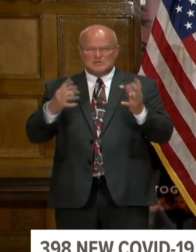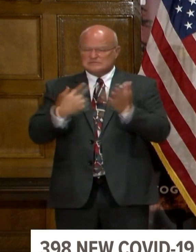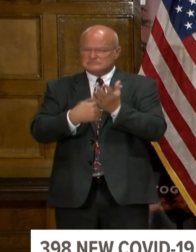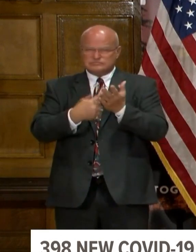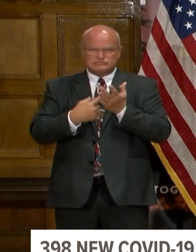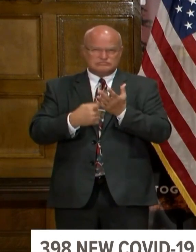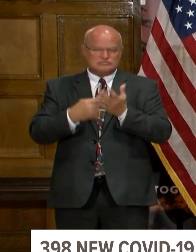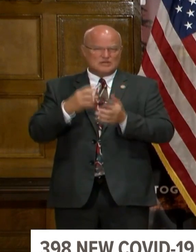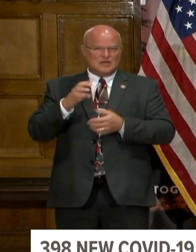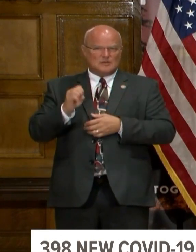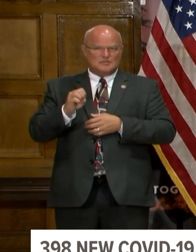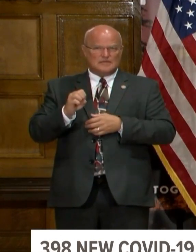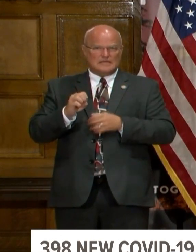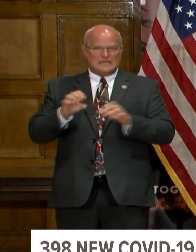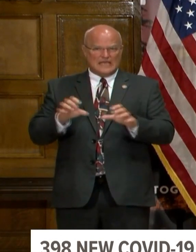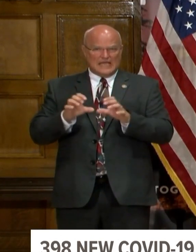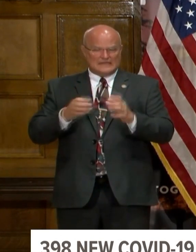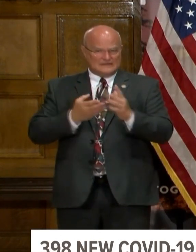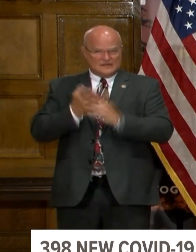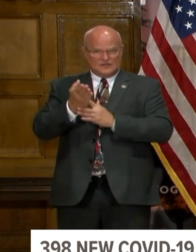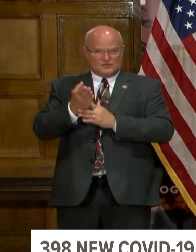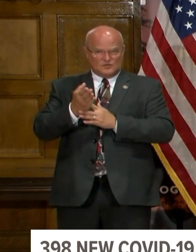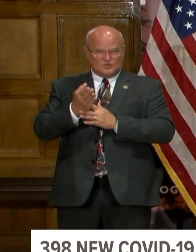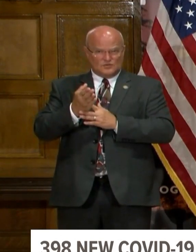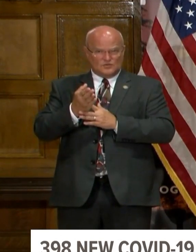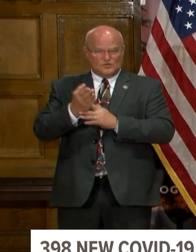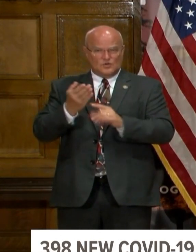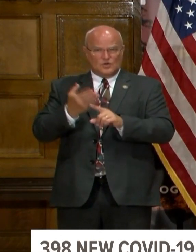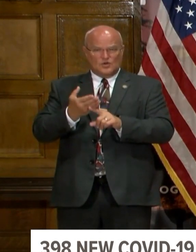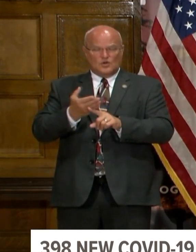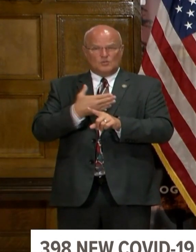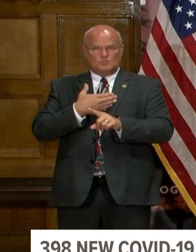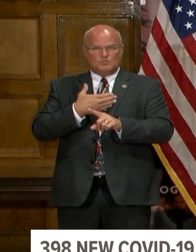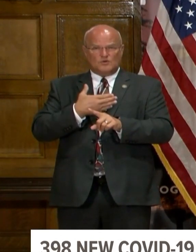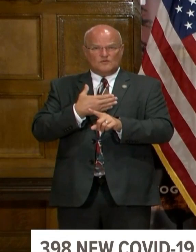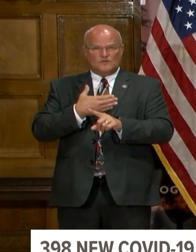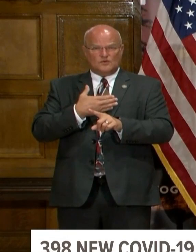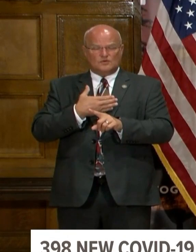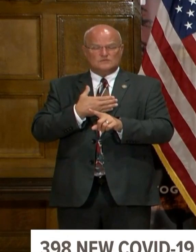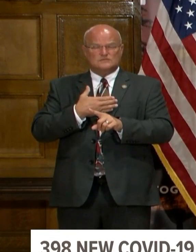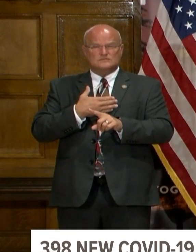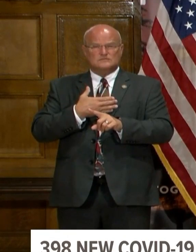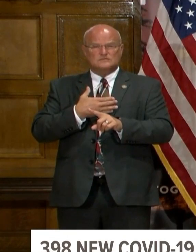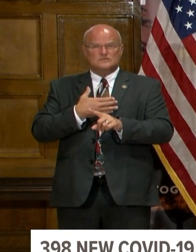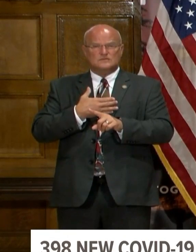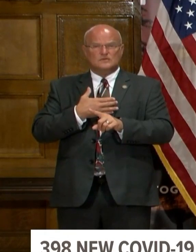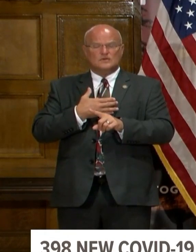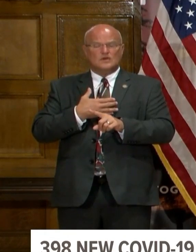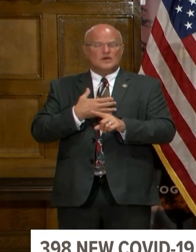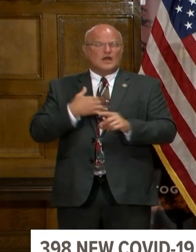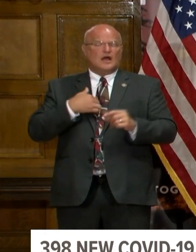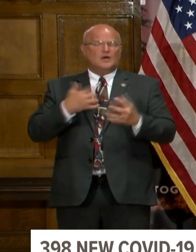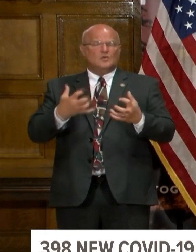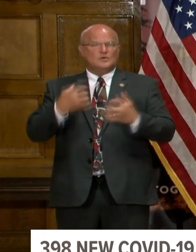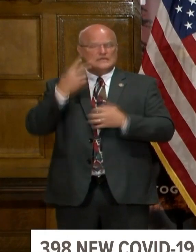there being a package getting through before November. Wanted to